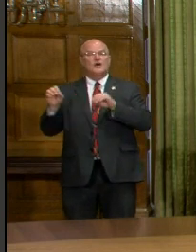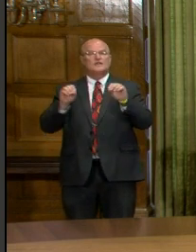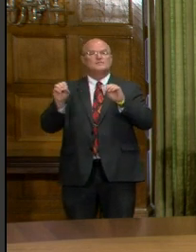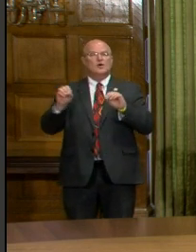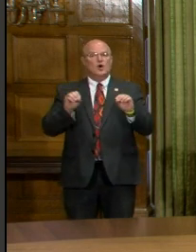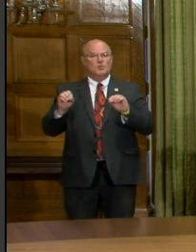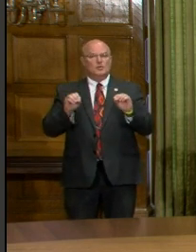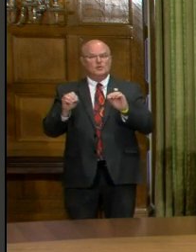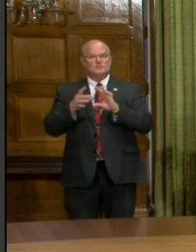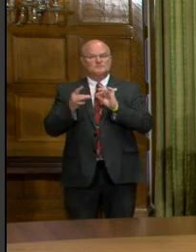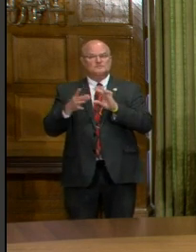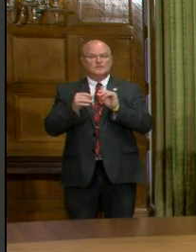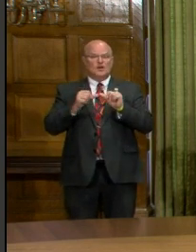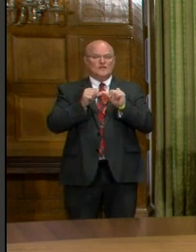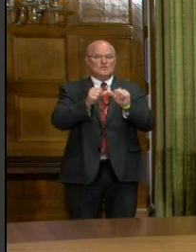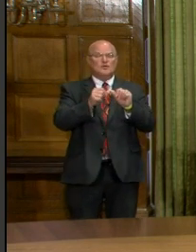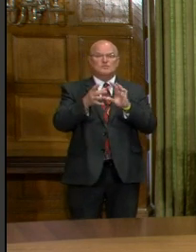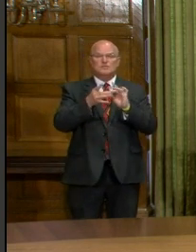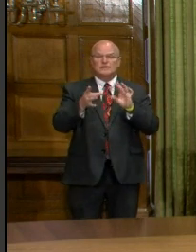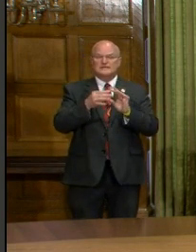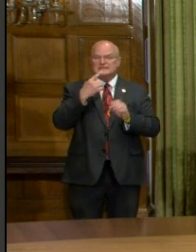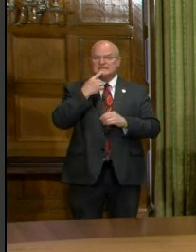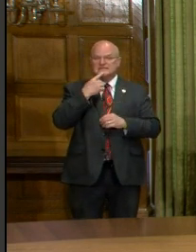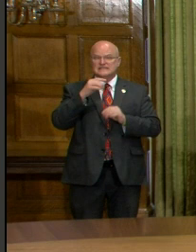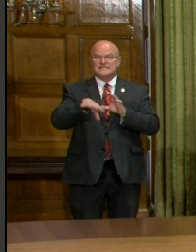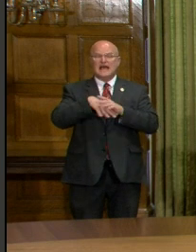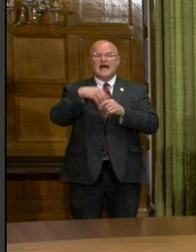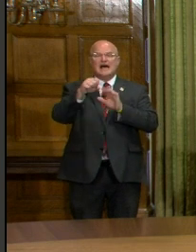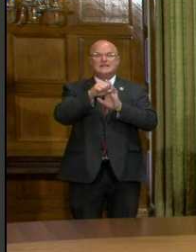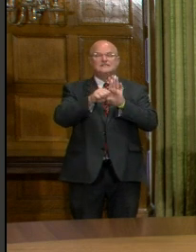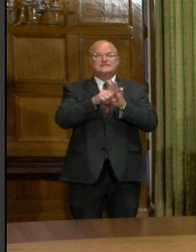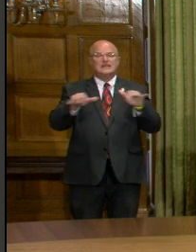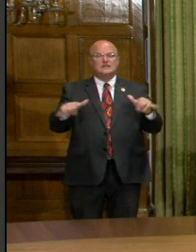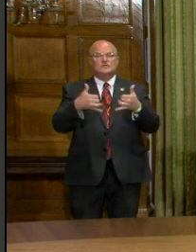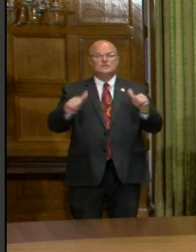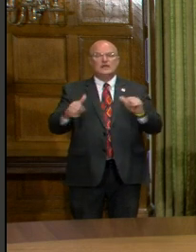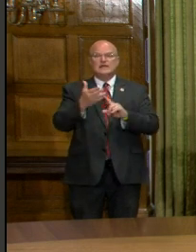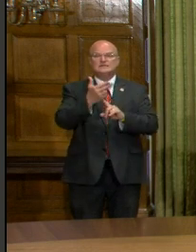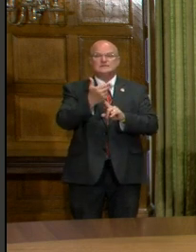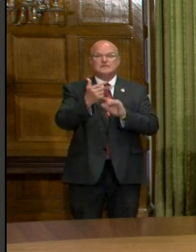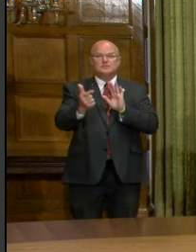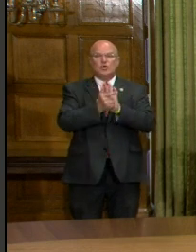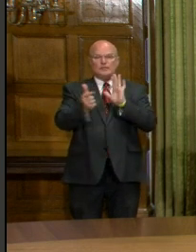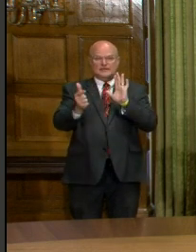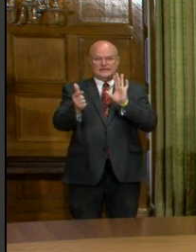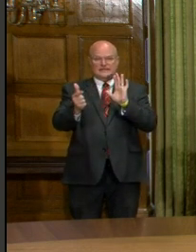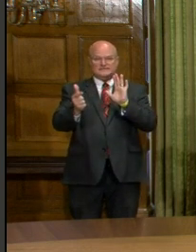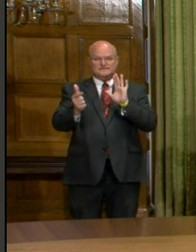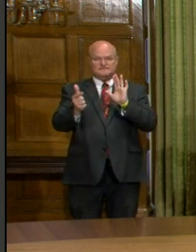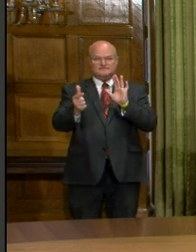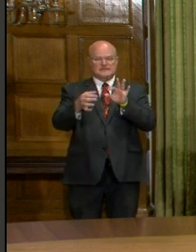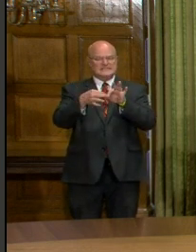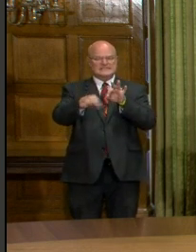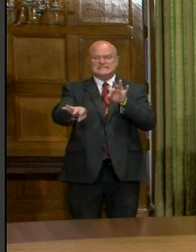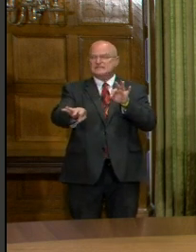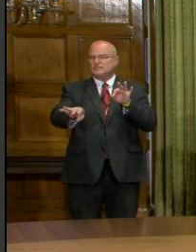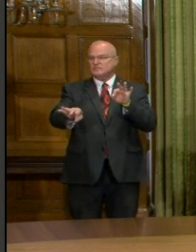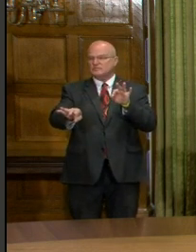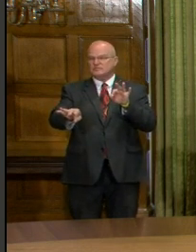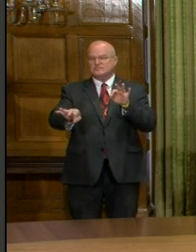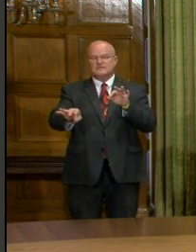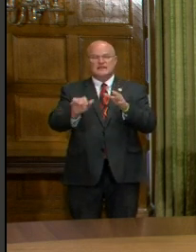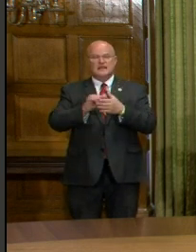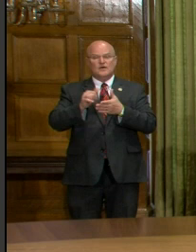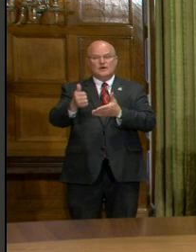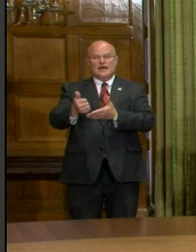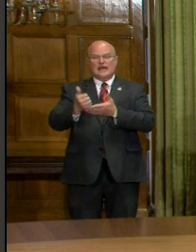messaging board. On the permanent message board, it will be out-of-state rec lodging prohibited. Very simple messages that will